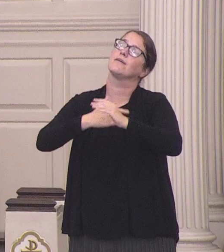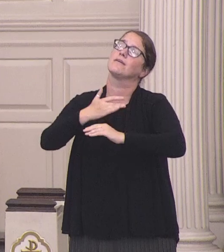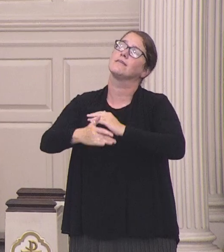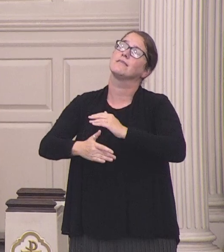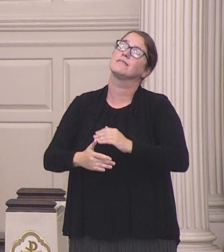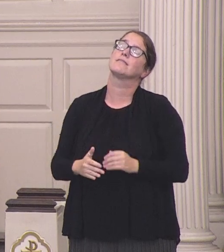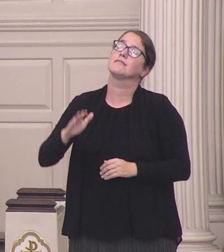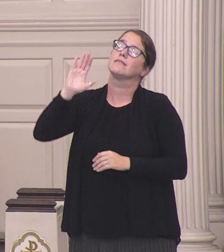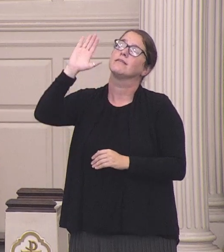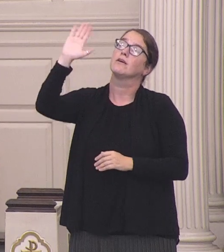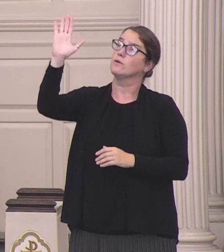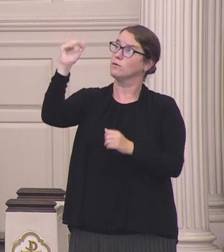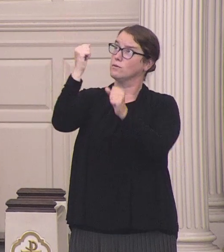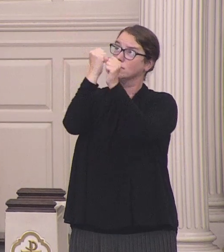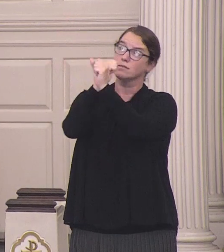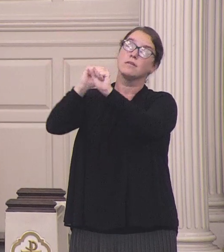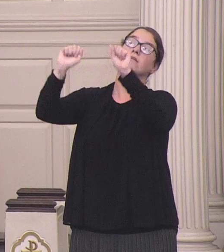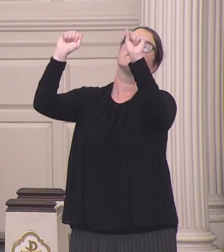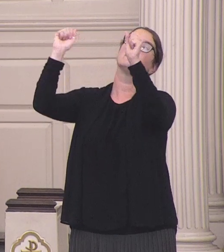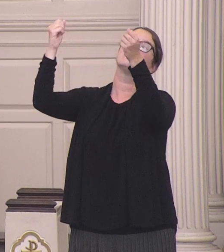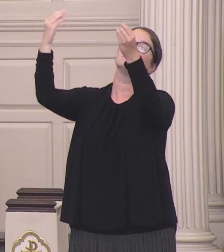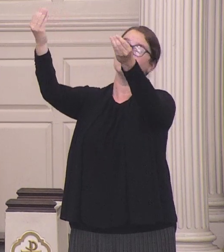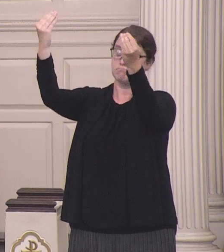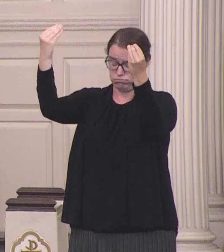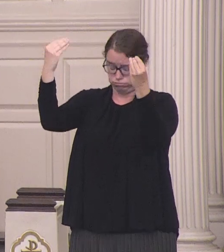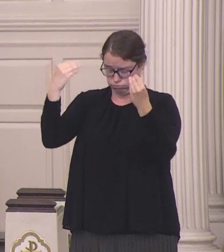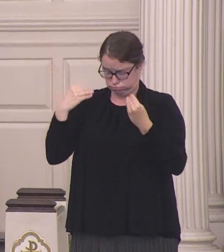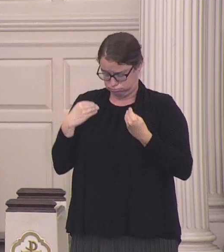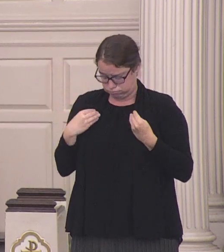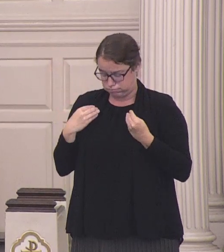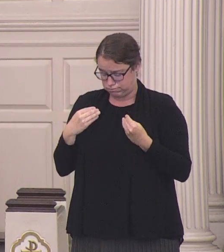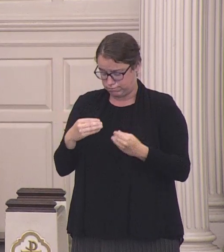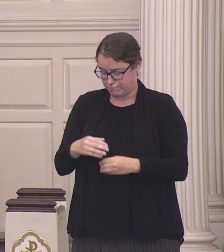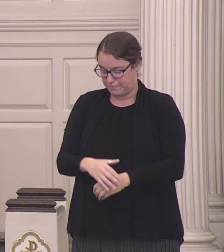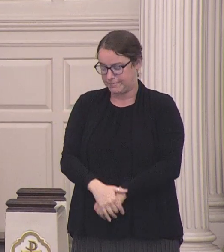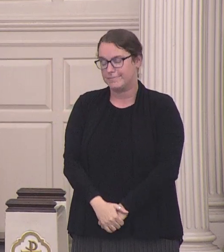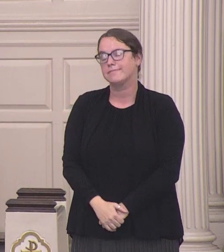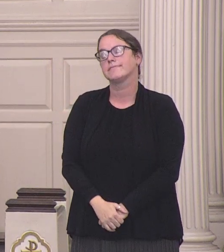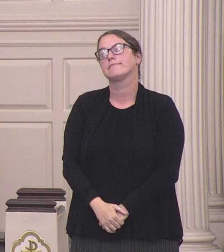kindness and grant us your